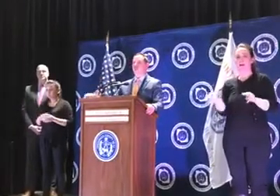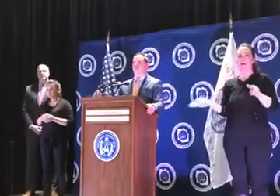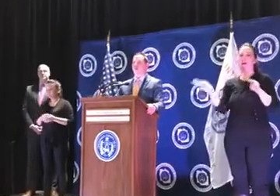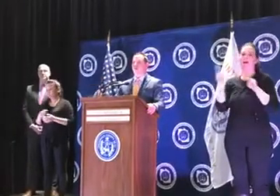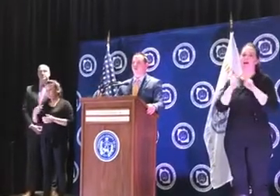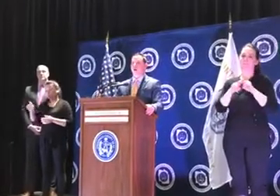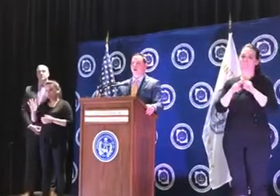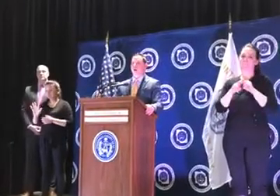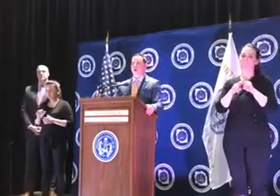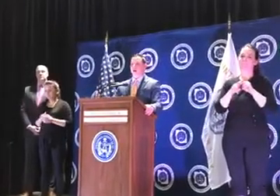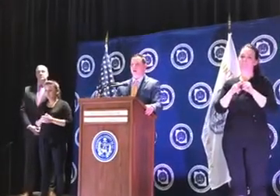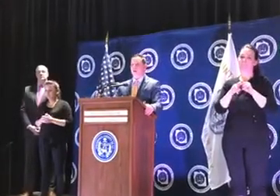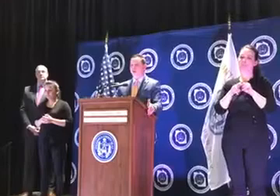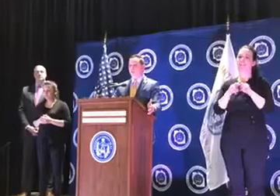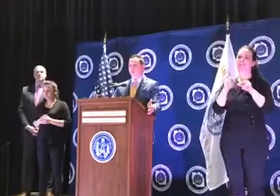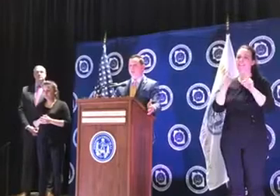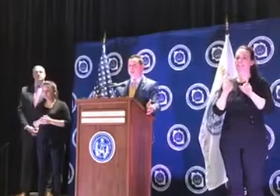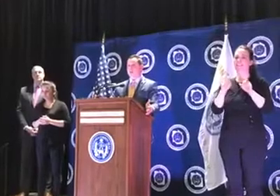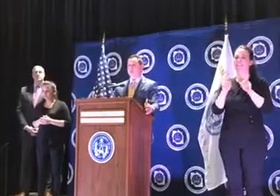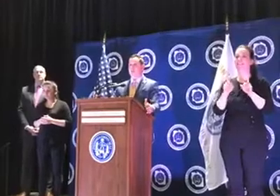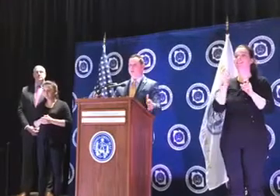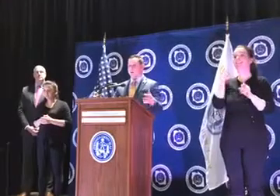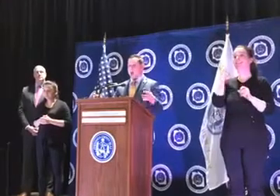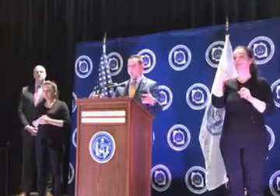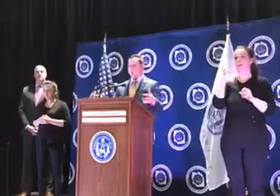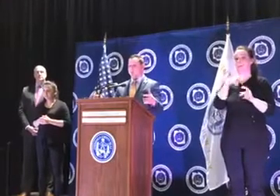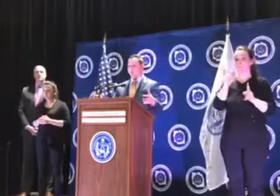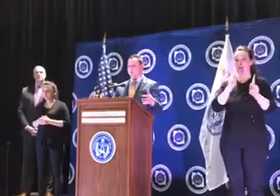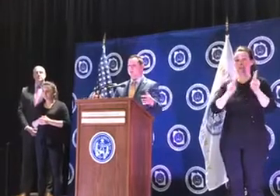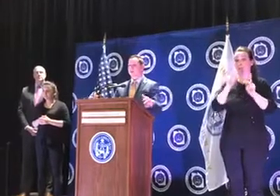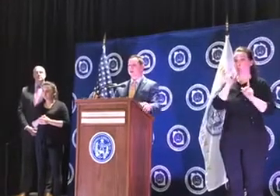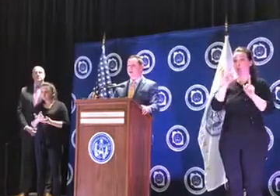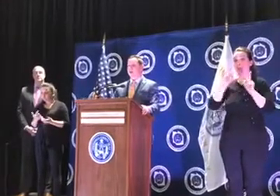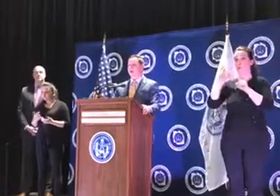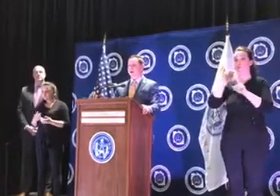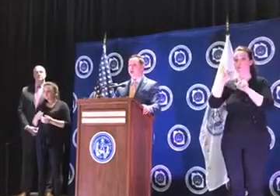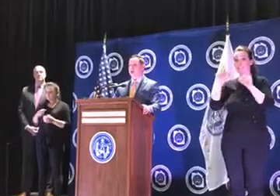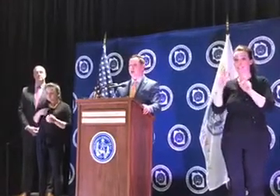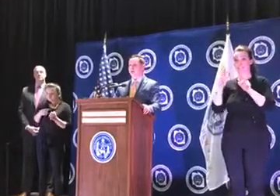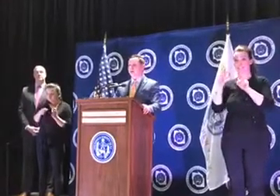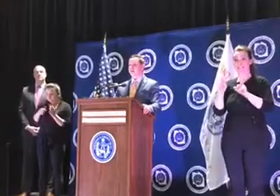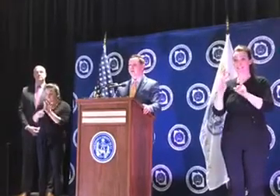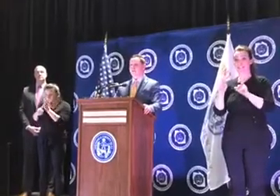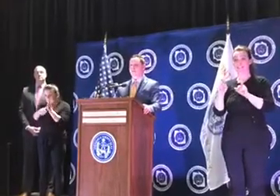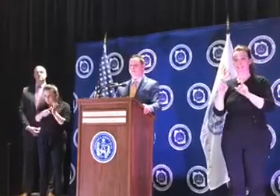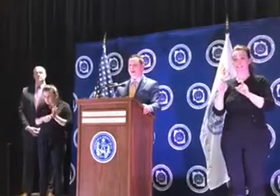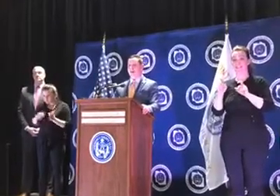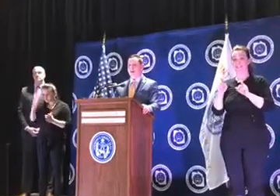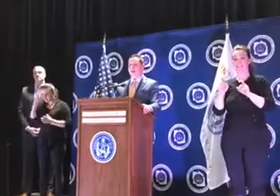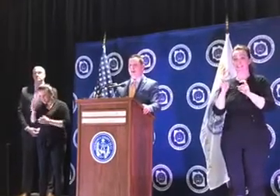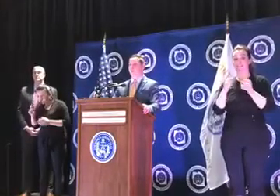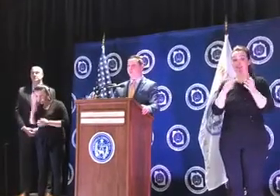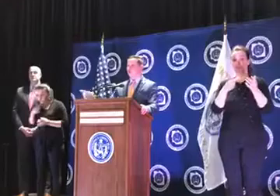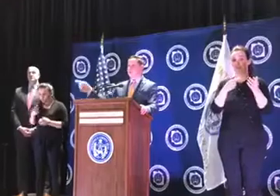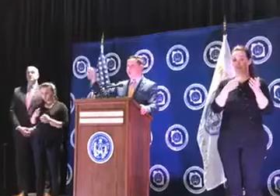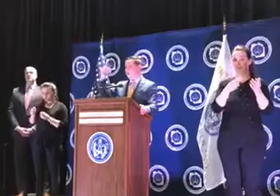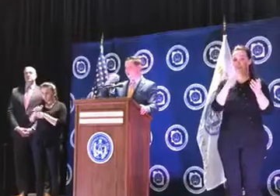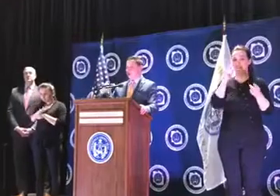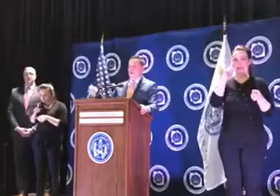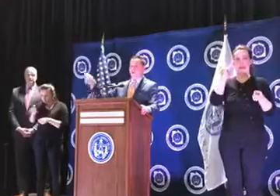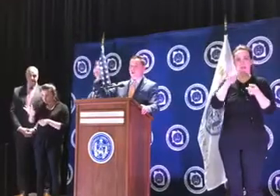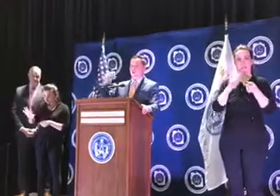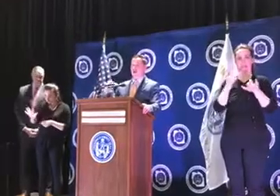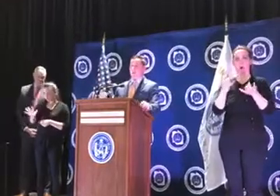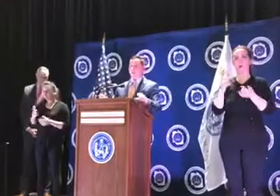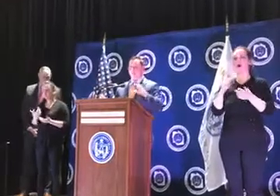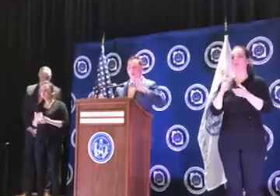of a story. And our hope is that because we have the testing, that anybody who's symptomatic, where we're getting